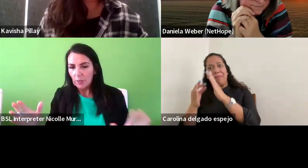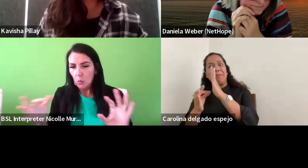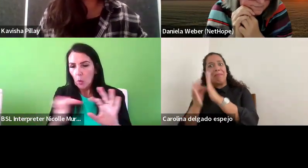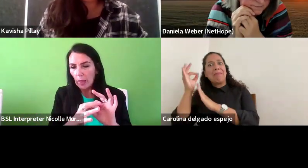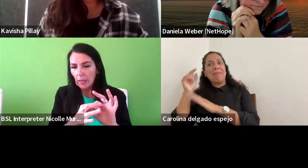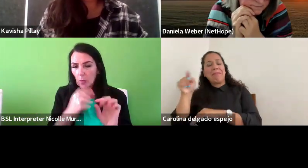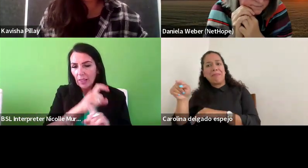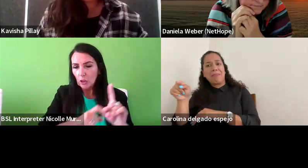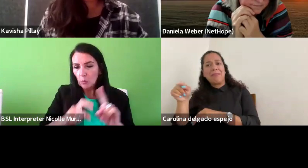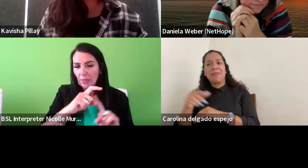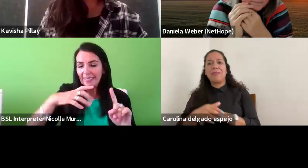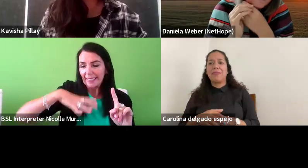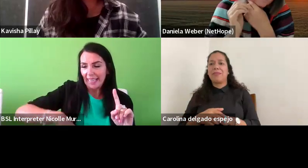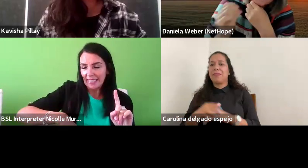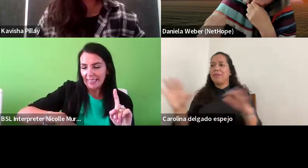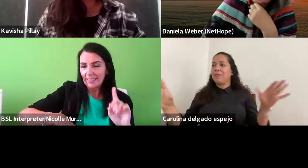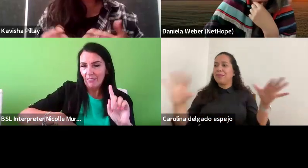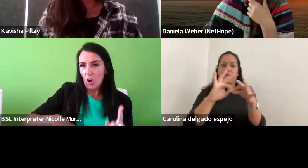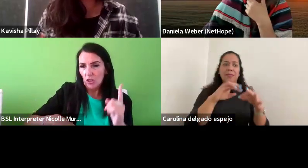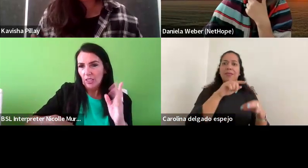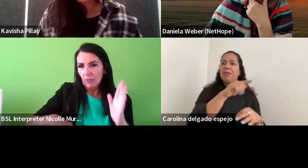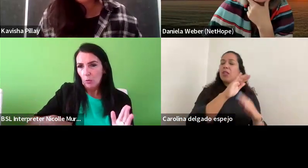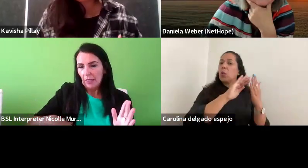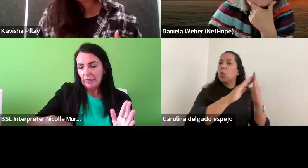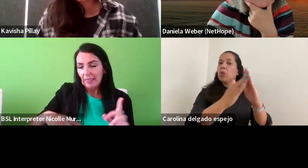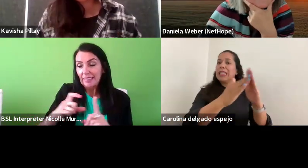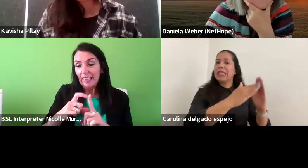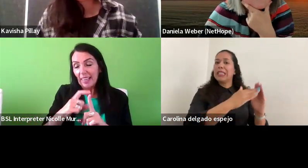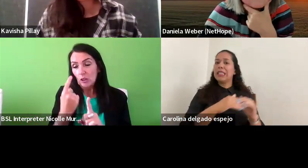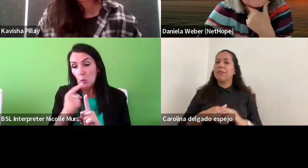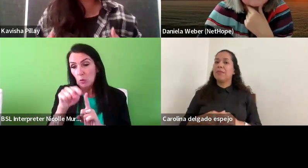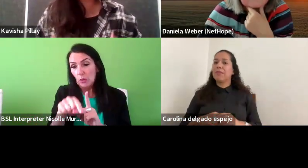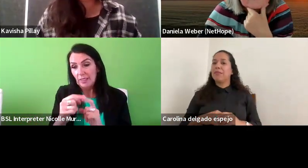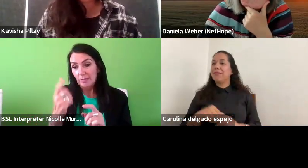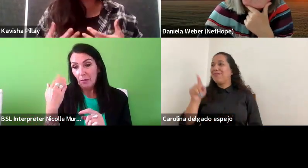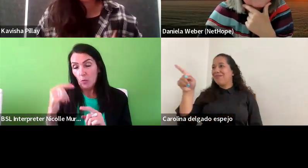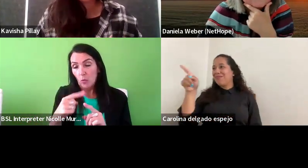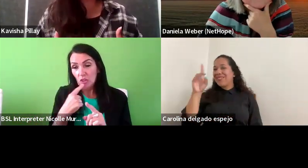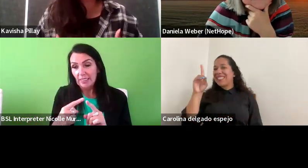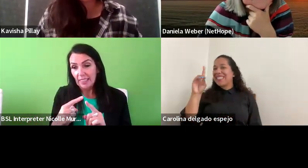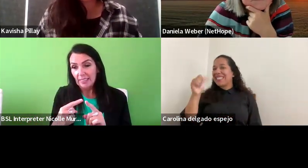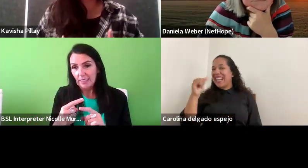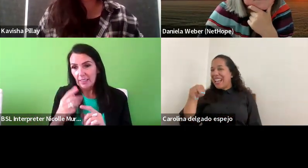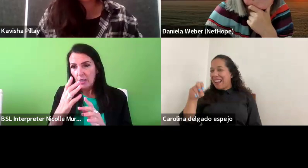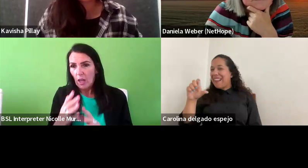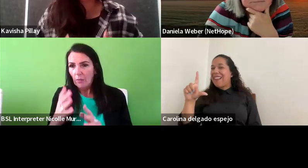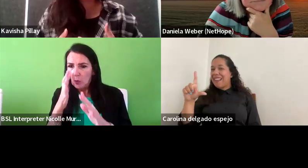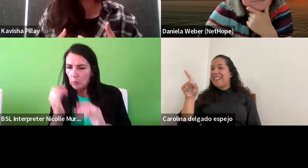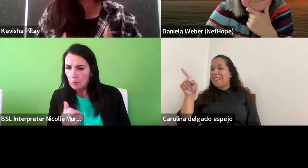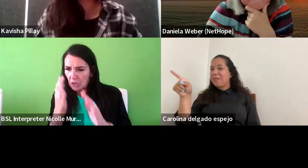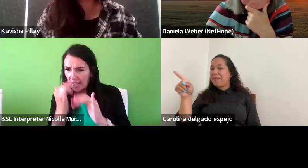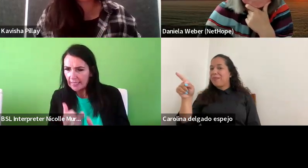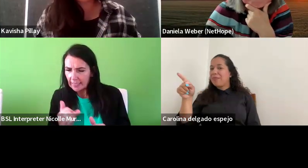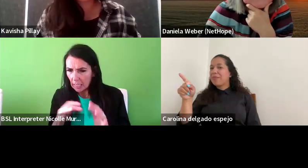a community need, and that Daniela also spoke to this as well, is that you have to go back and pilot and test this with the community